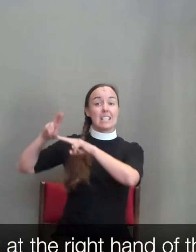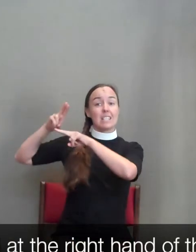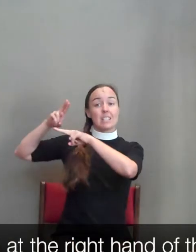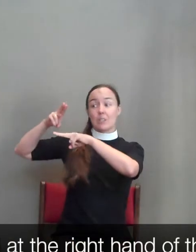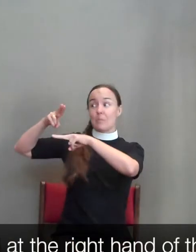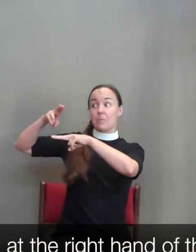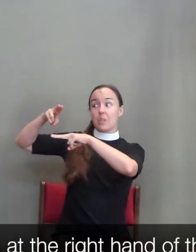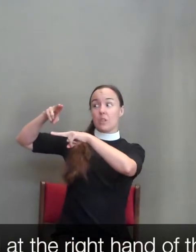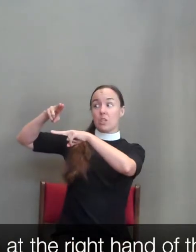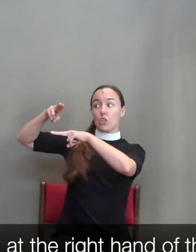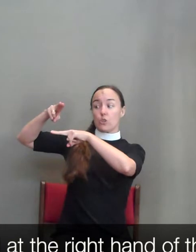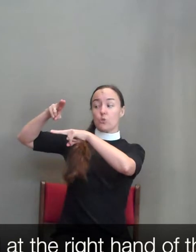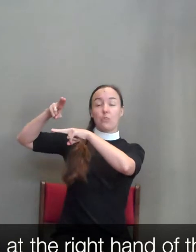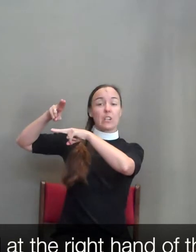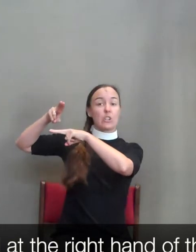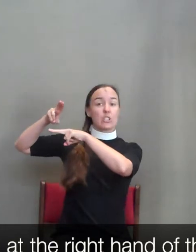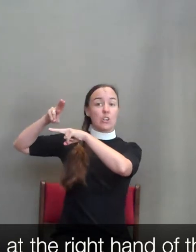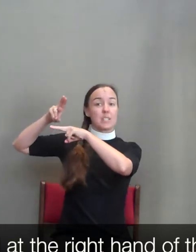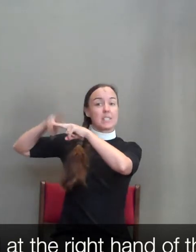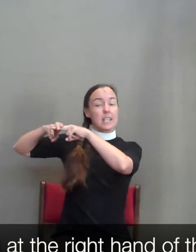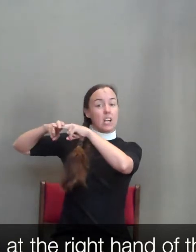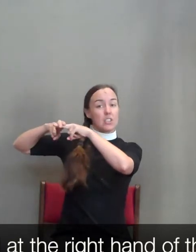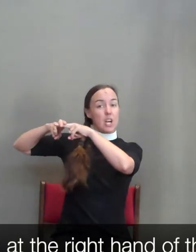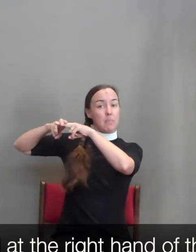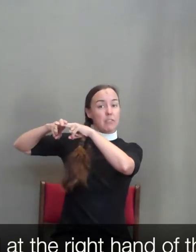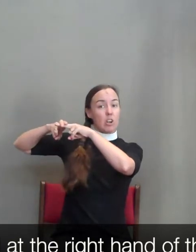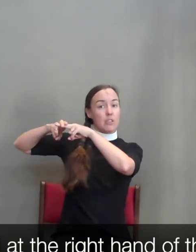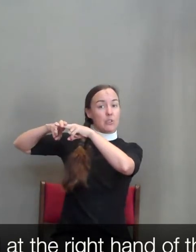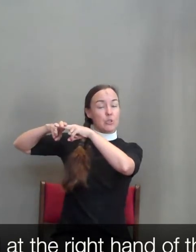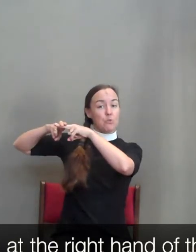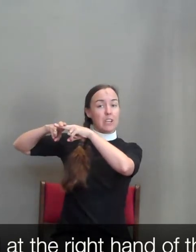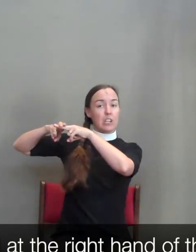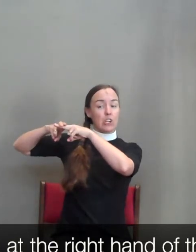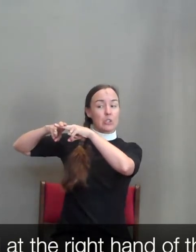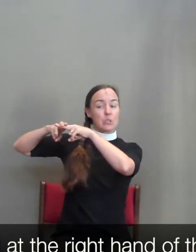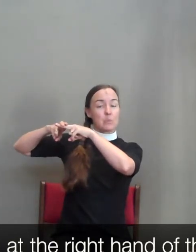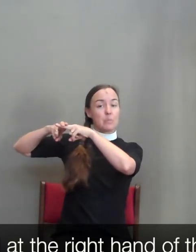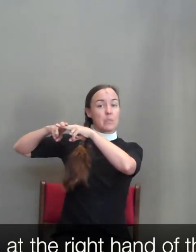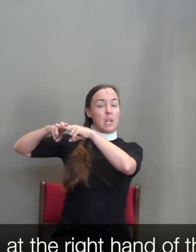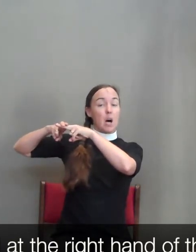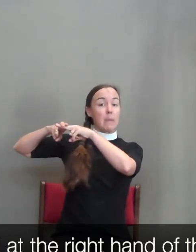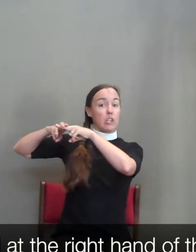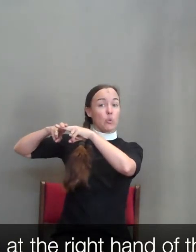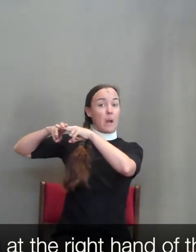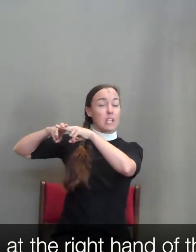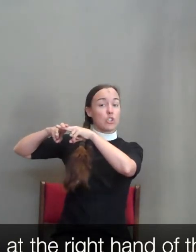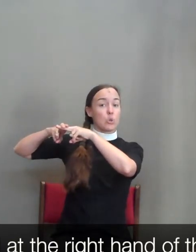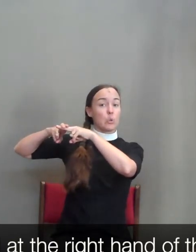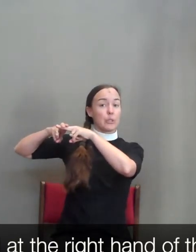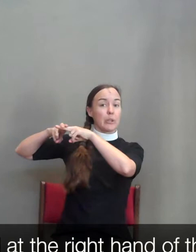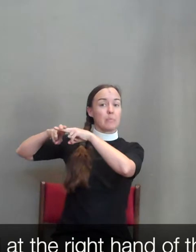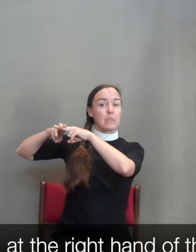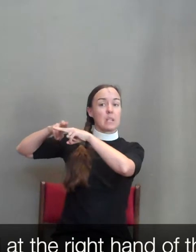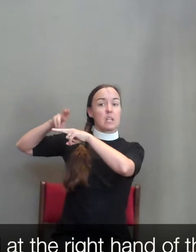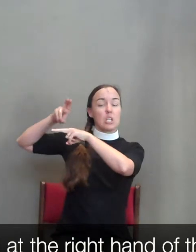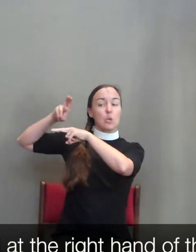Seated, your two fingers are sitting on top of your other two fingers, up at your right shoulder. You